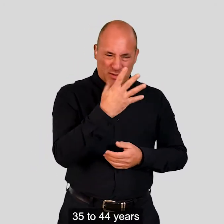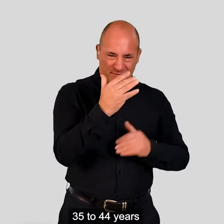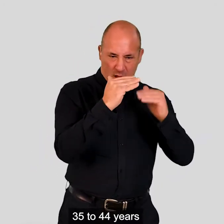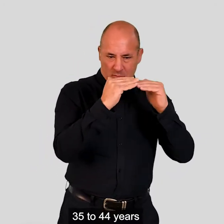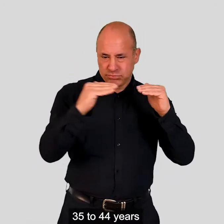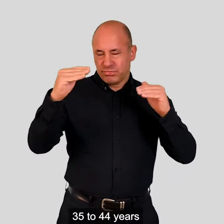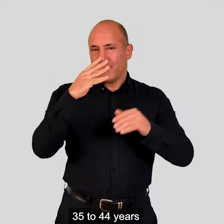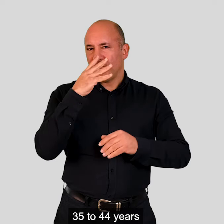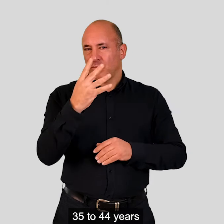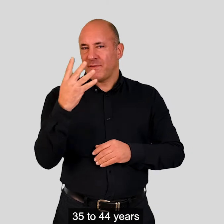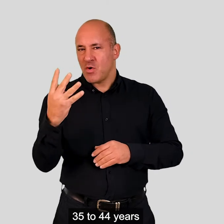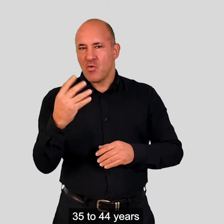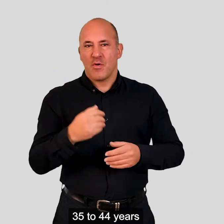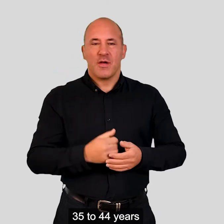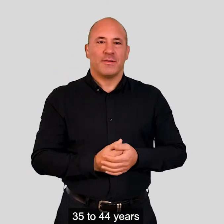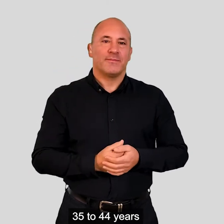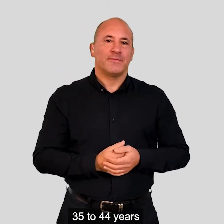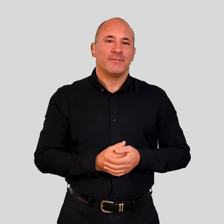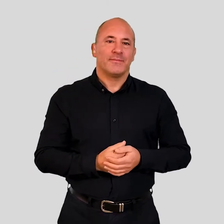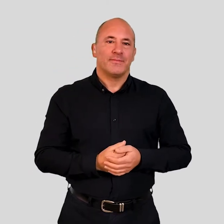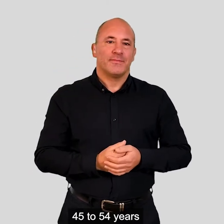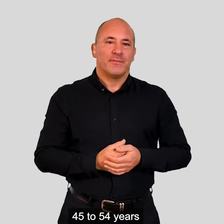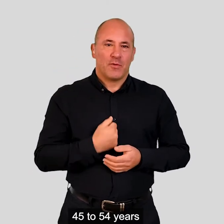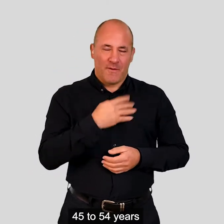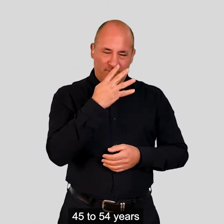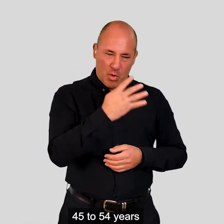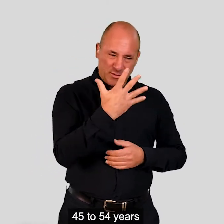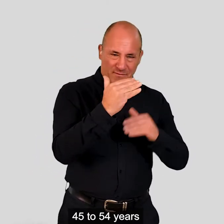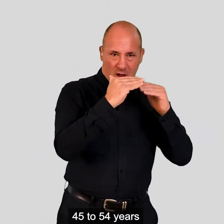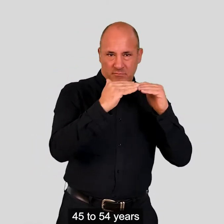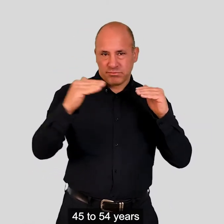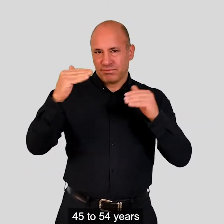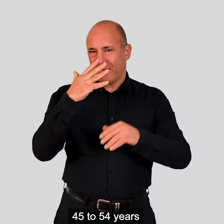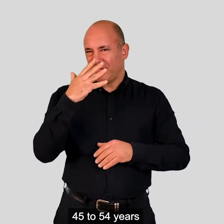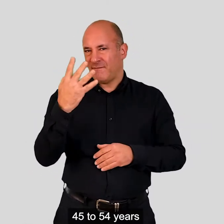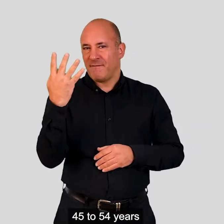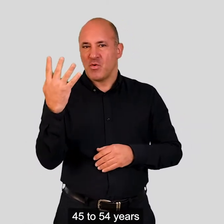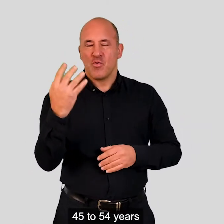35 to 44 years. 45 to 54 years.